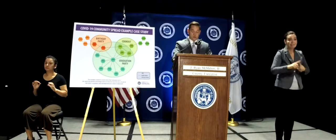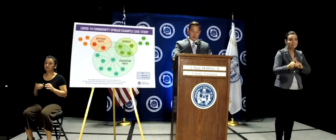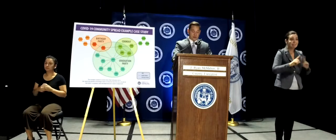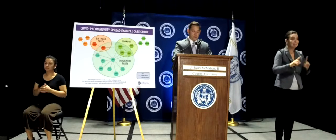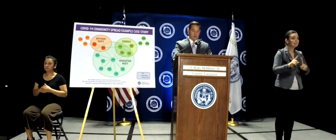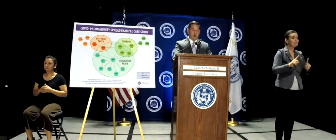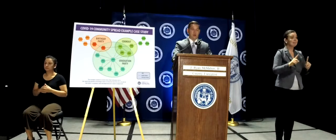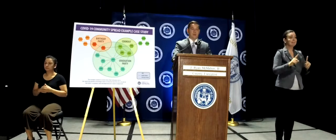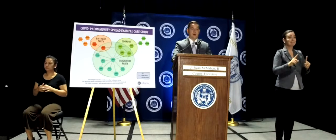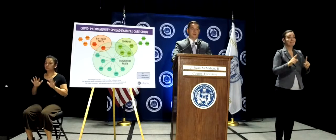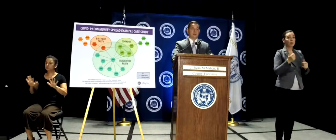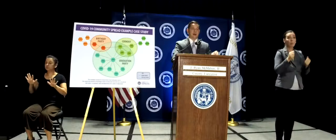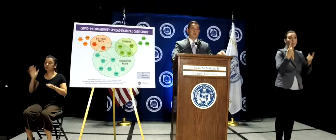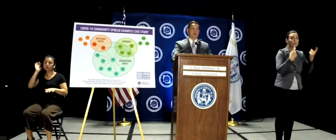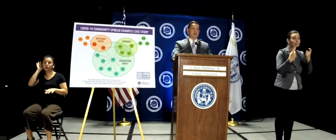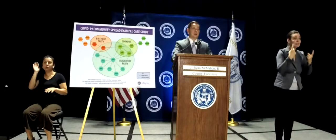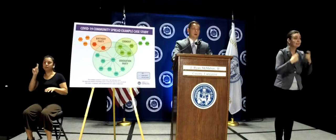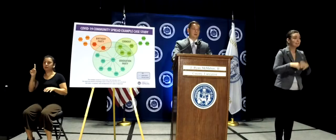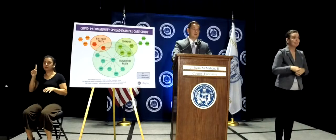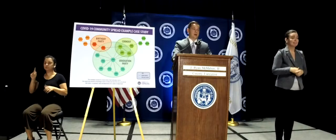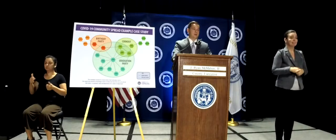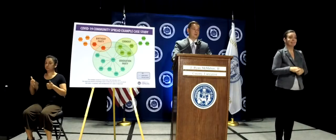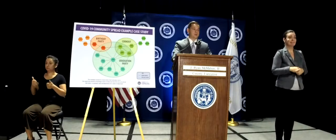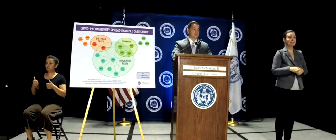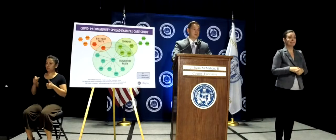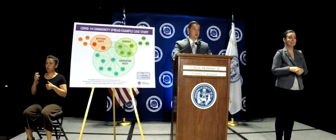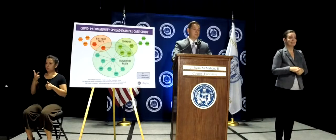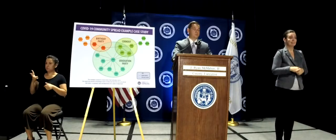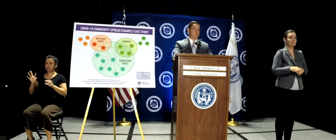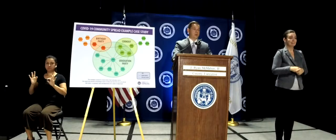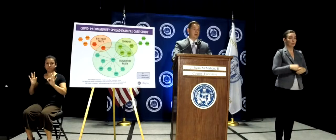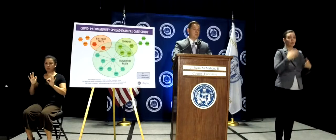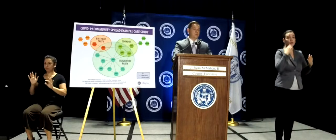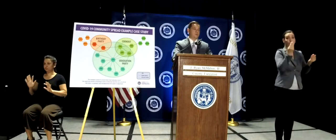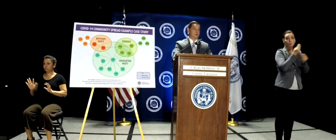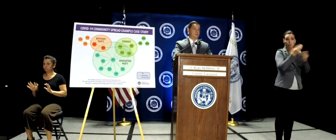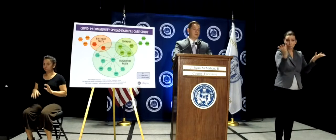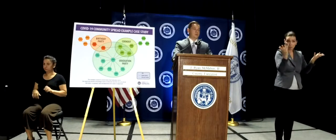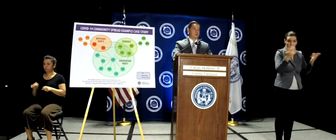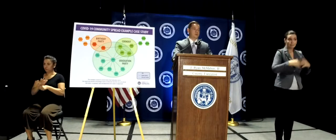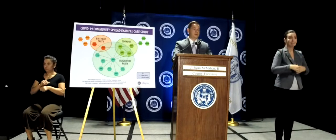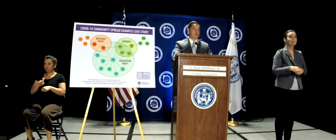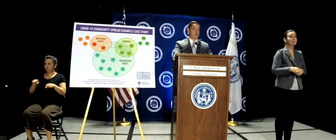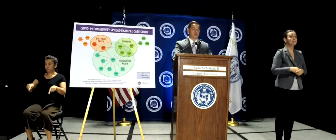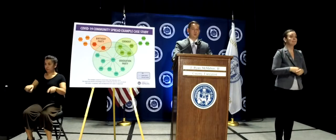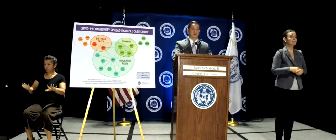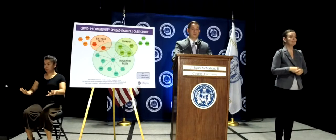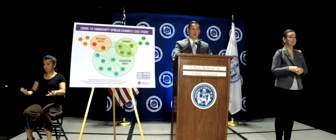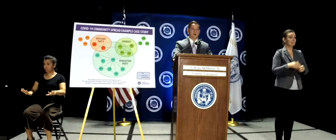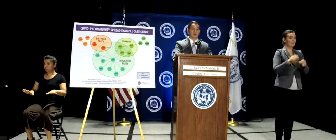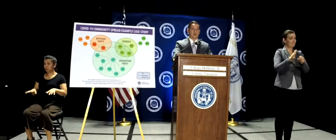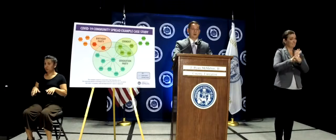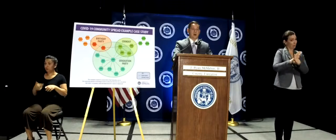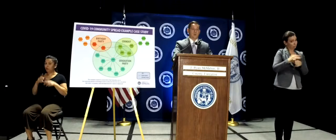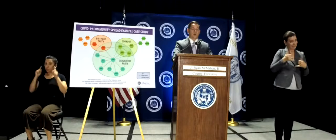Good news today overall on the data. This virus is still here. We got to be vigilant and diligent with